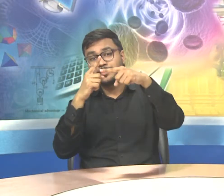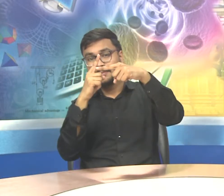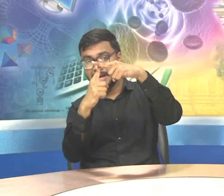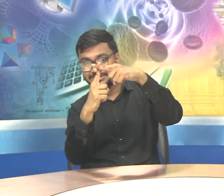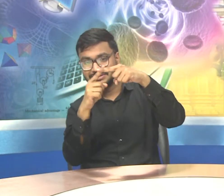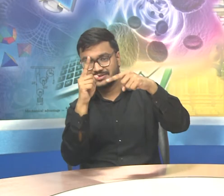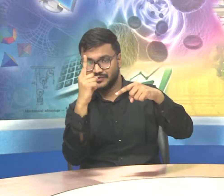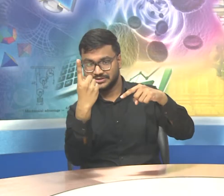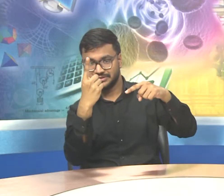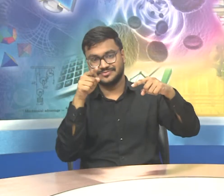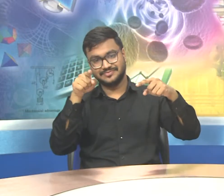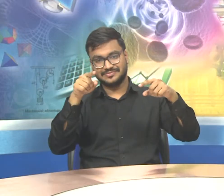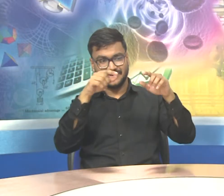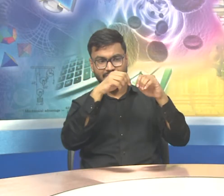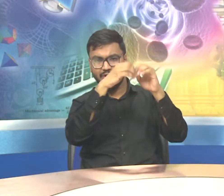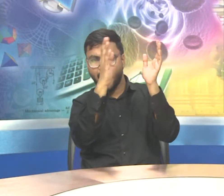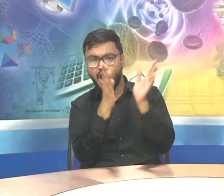200 upon 1 plus 1